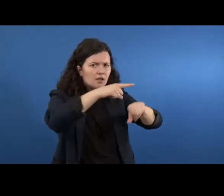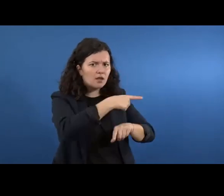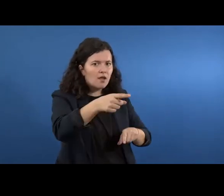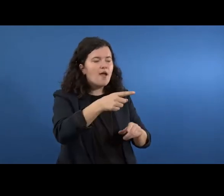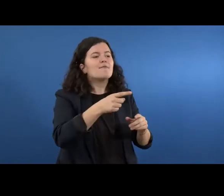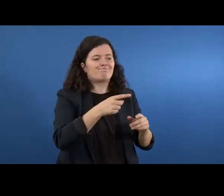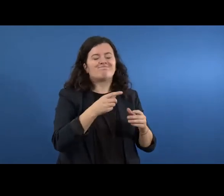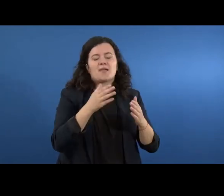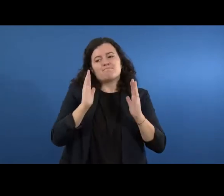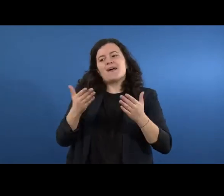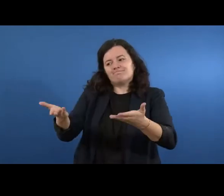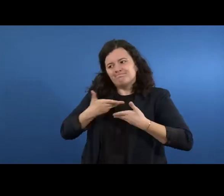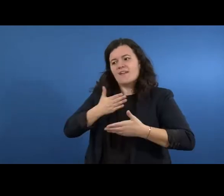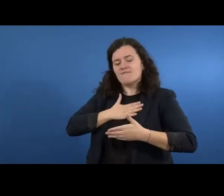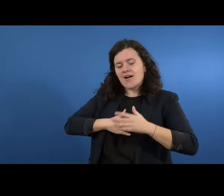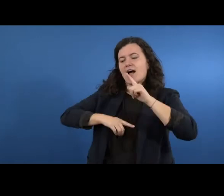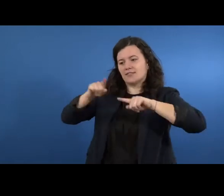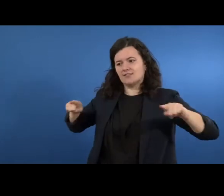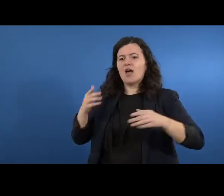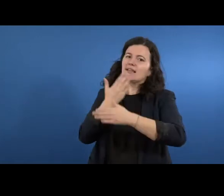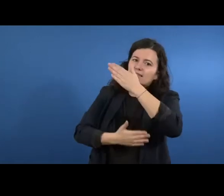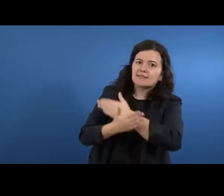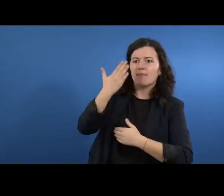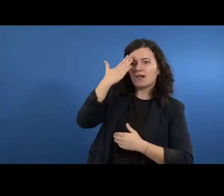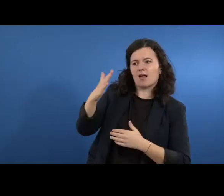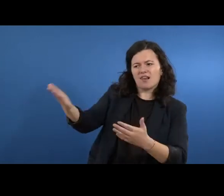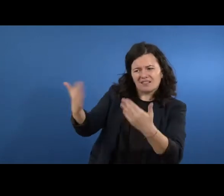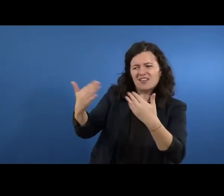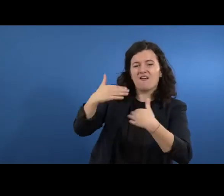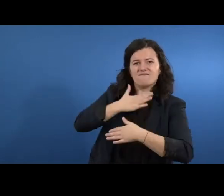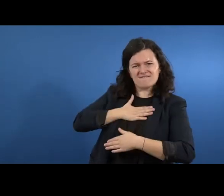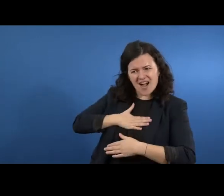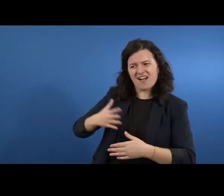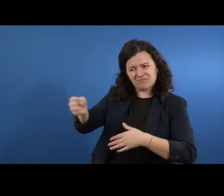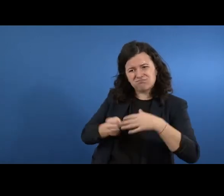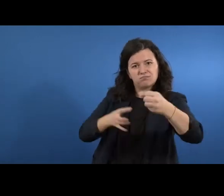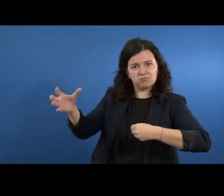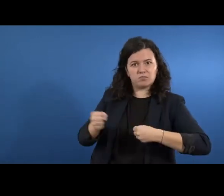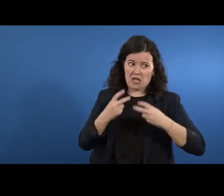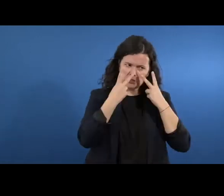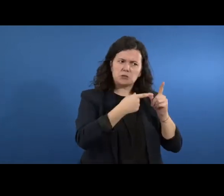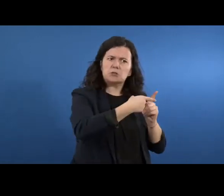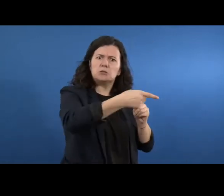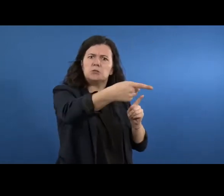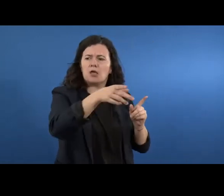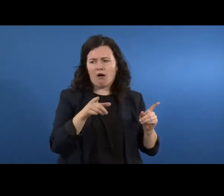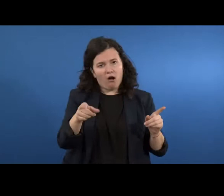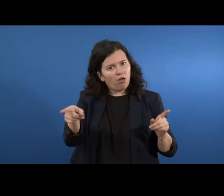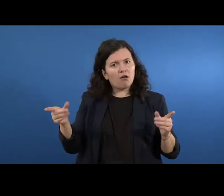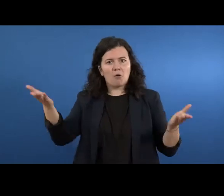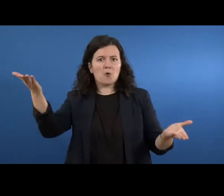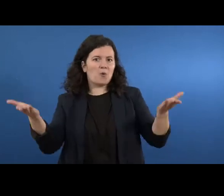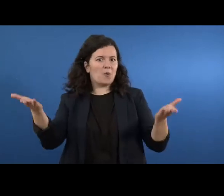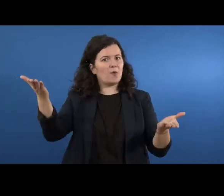diverse and more specifically disabled talent in the workplace, we see that there's an opportunity and a role for business and